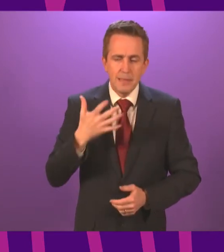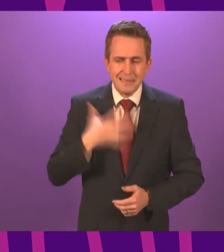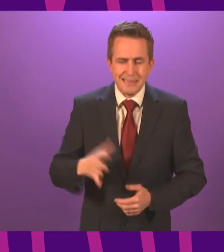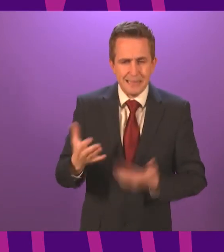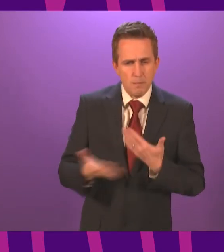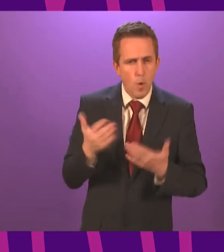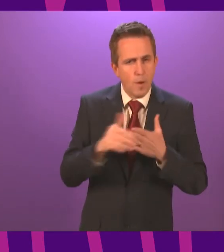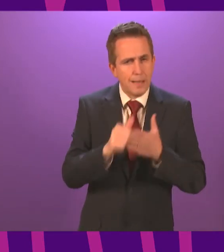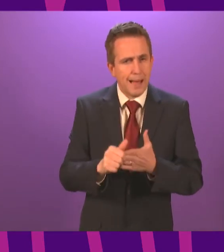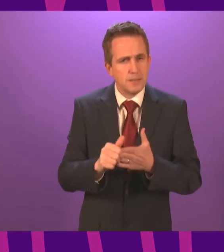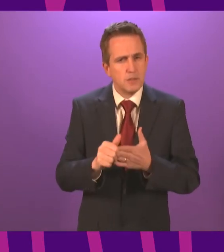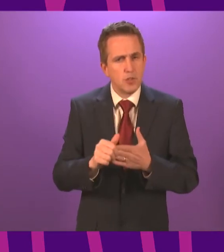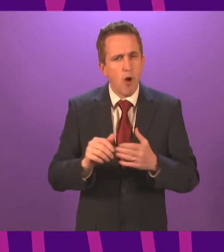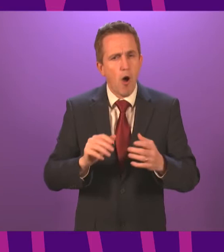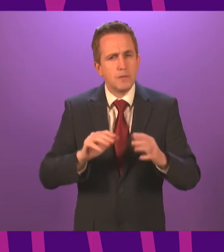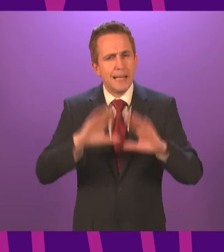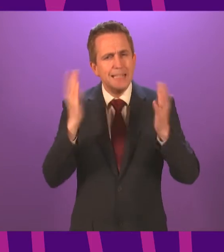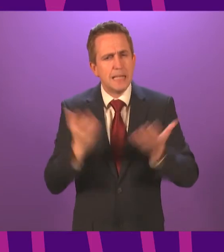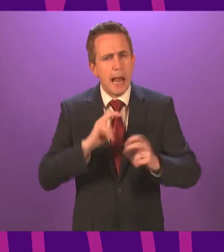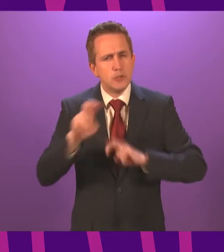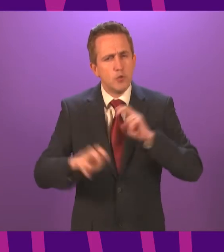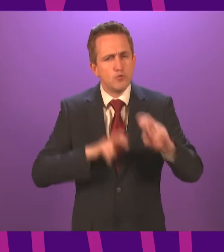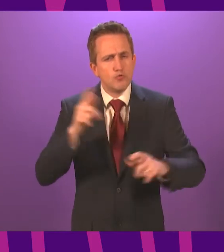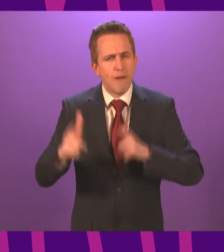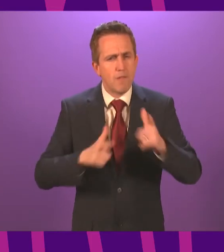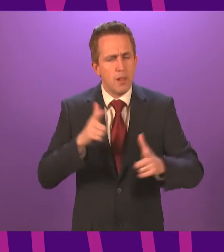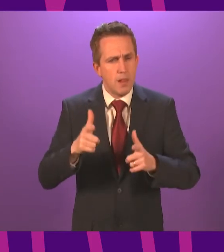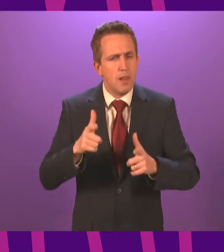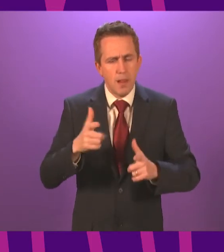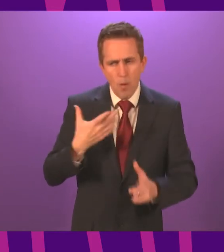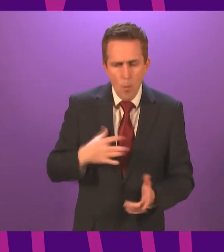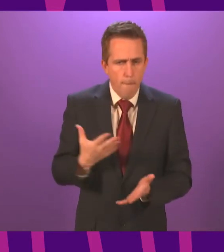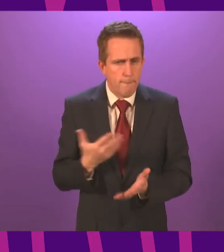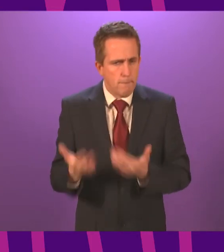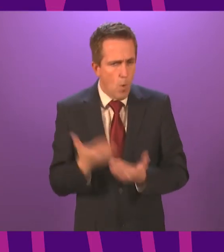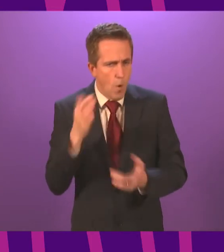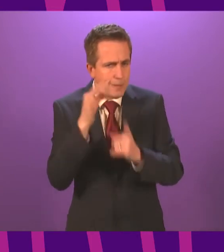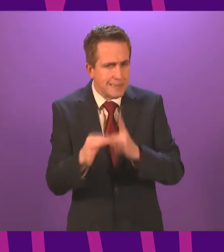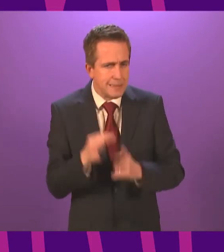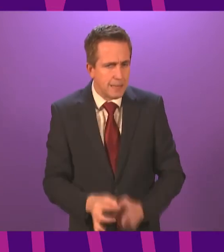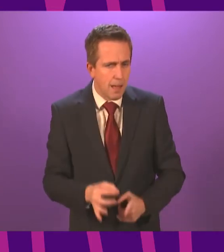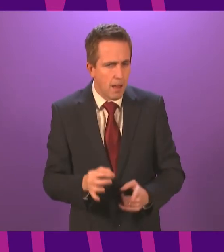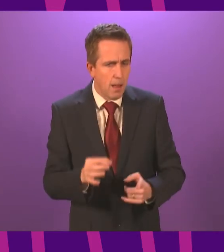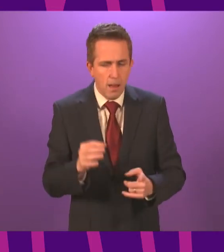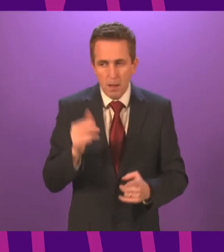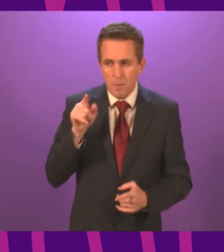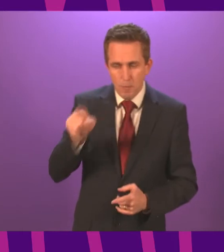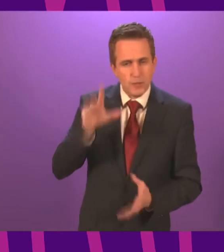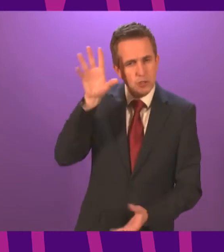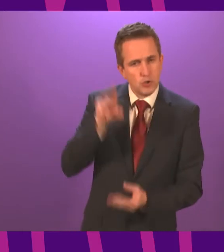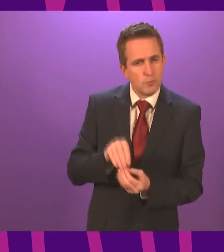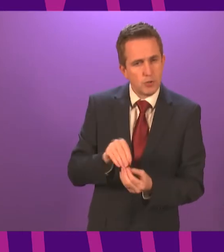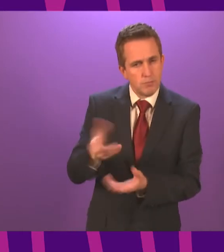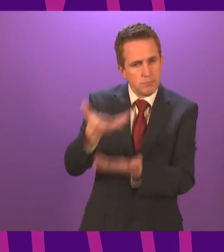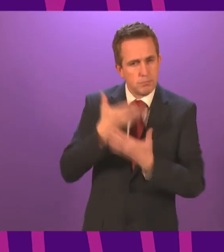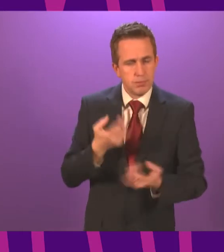international travel. I've heard what the Minister said earlier on, but I'd like more detail, perhaps in the summing up, because it